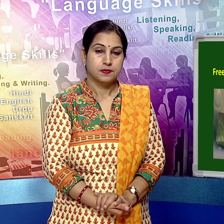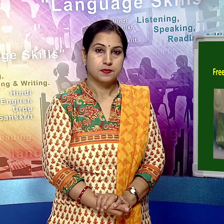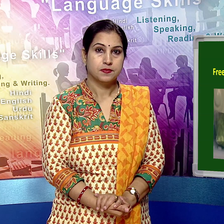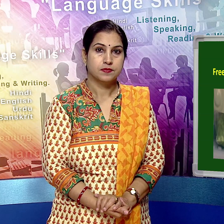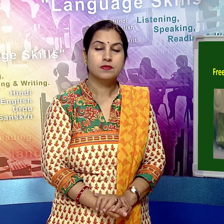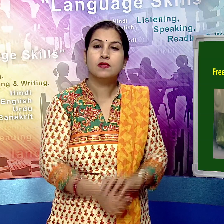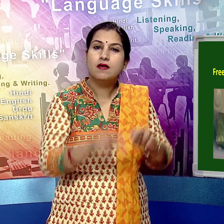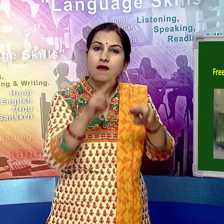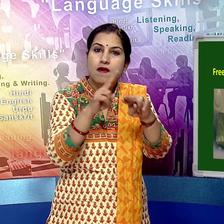Freezing.